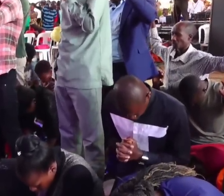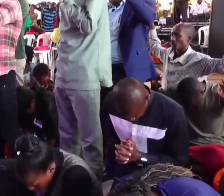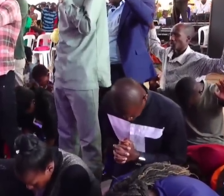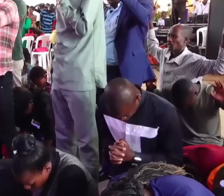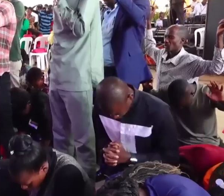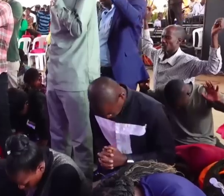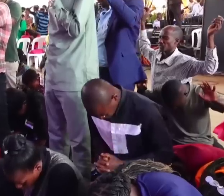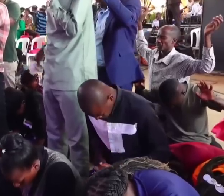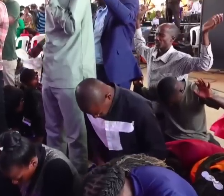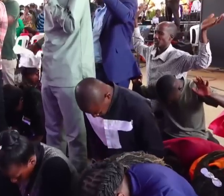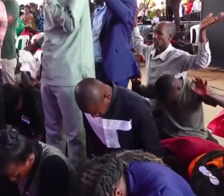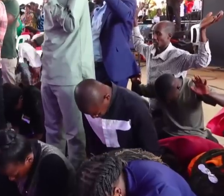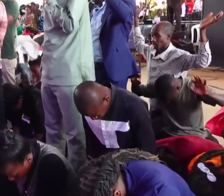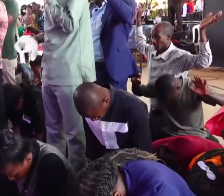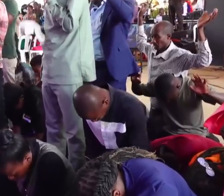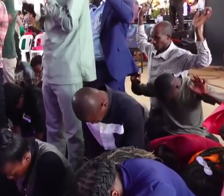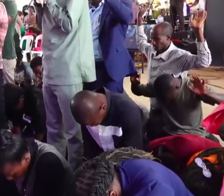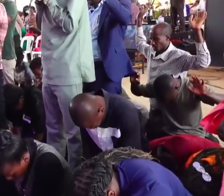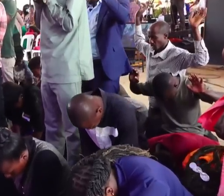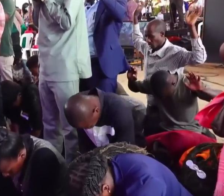Save us, O Lord.